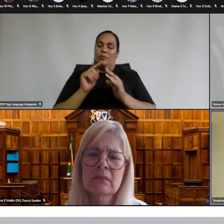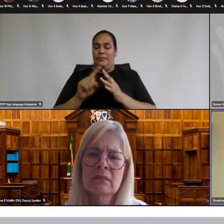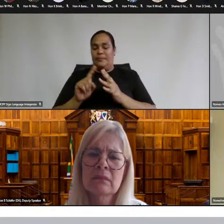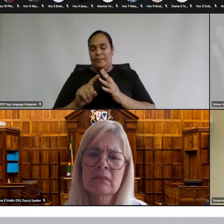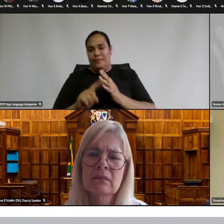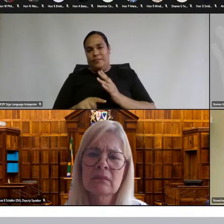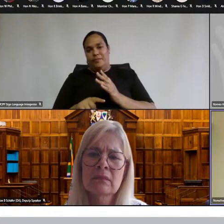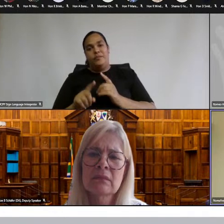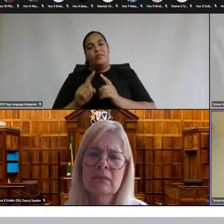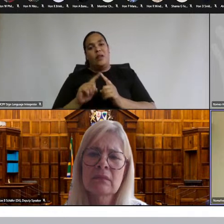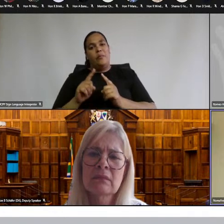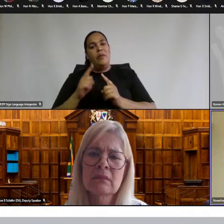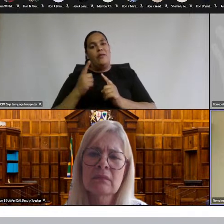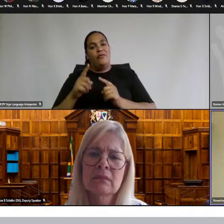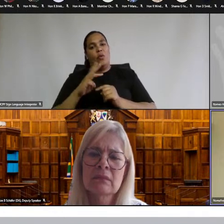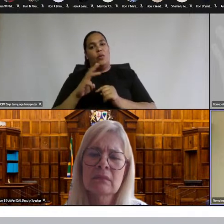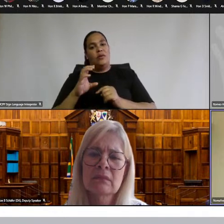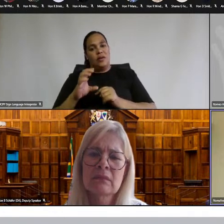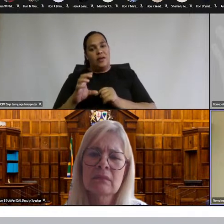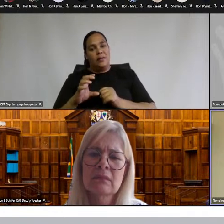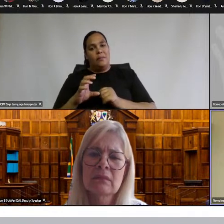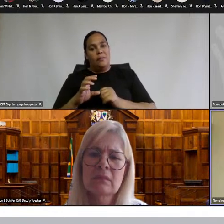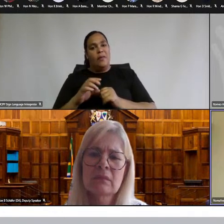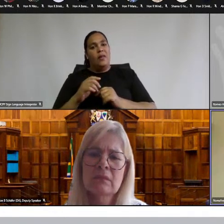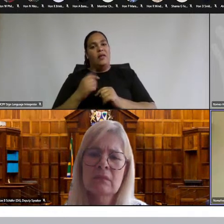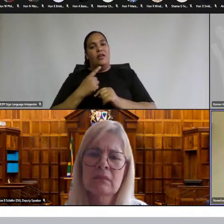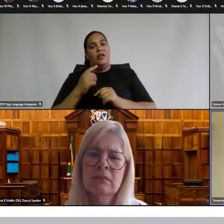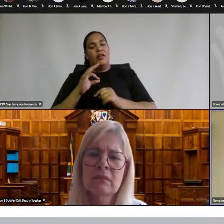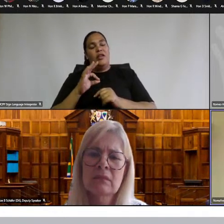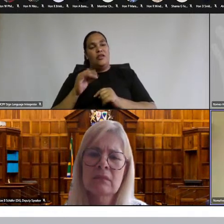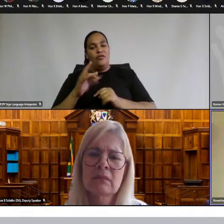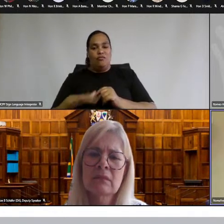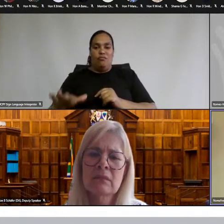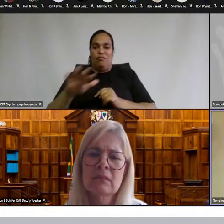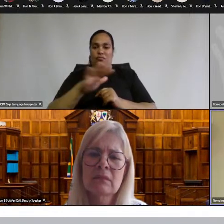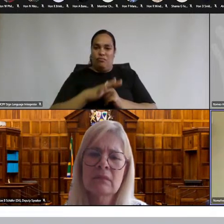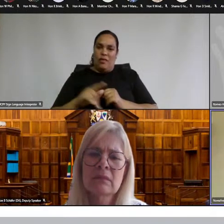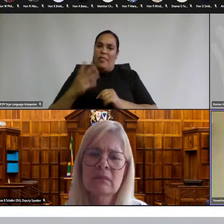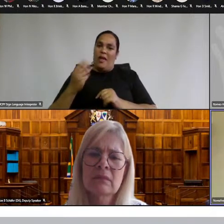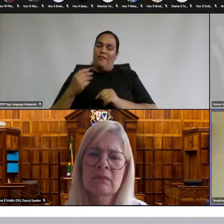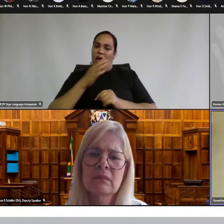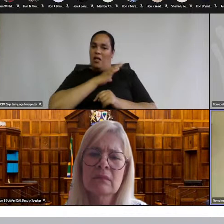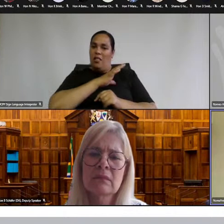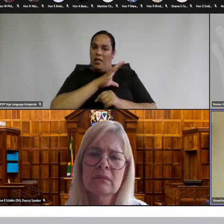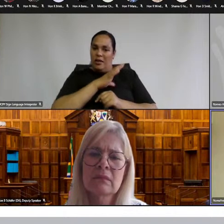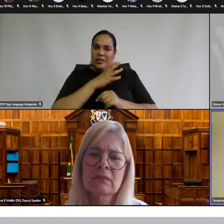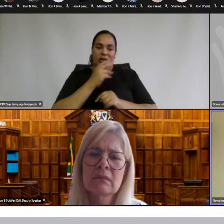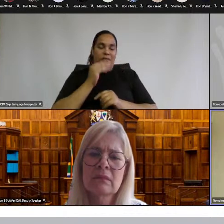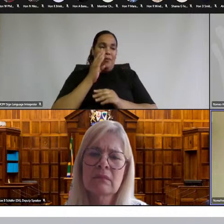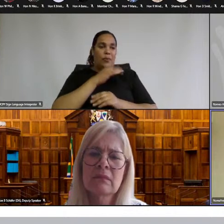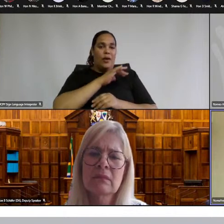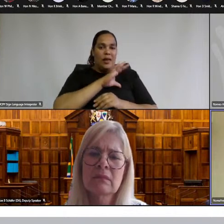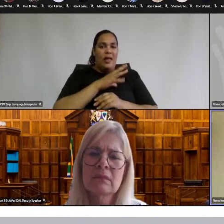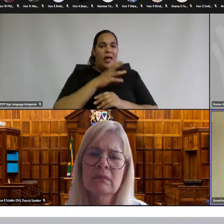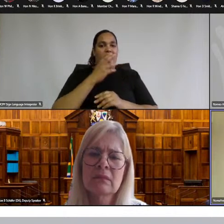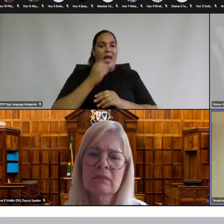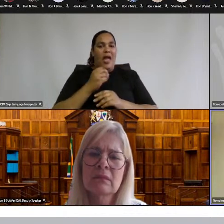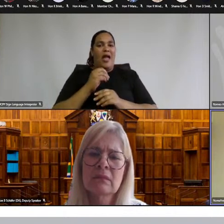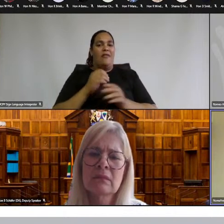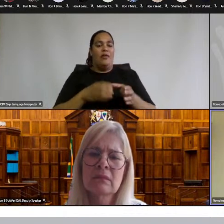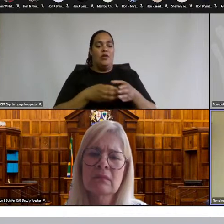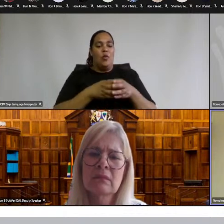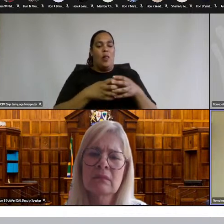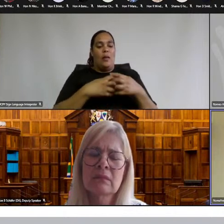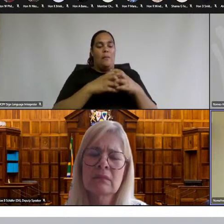those, at least for the Western Cape, each and every area, there will be clinics. If there are no clinics, there'll be satellite clinic. If